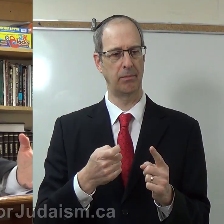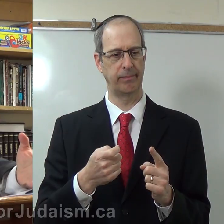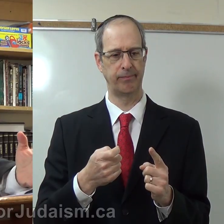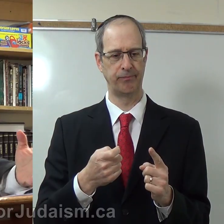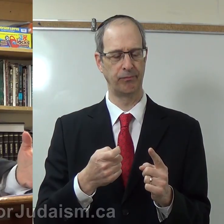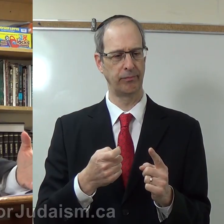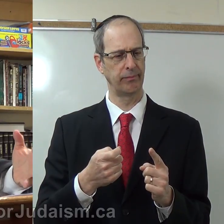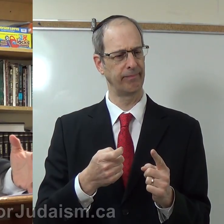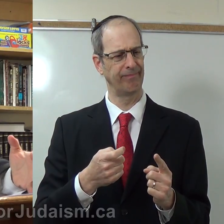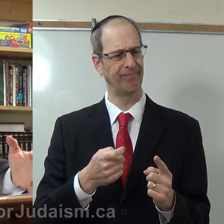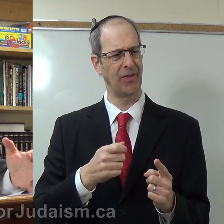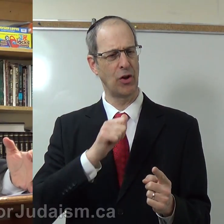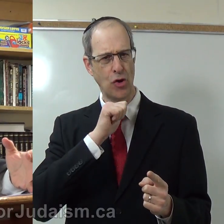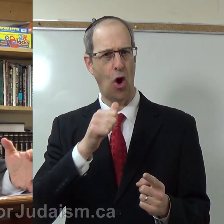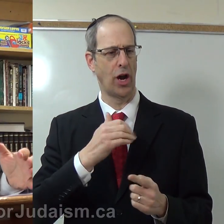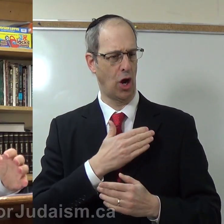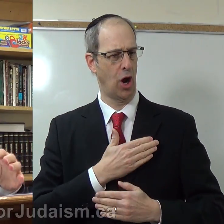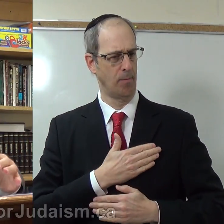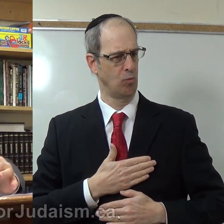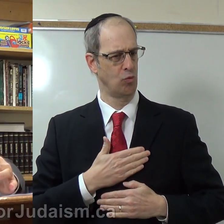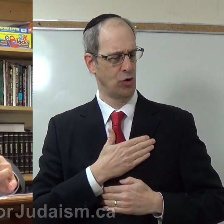those blessings.